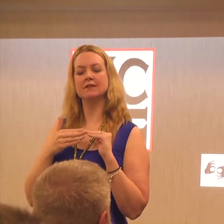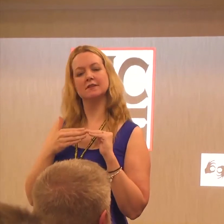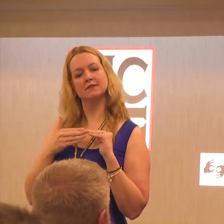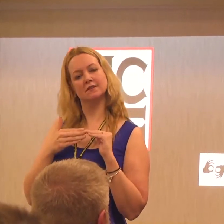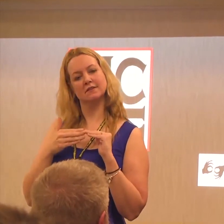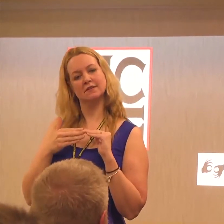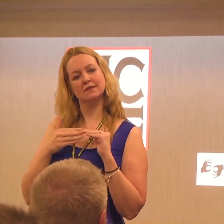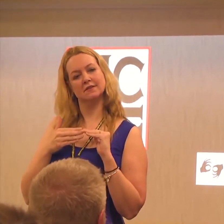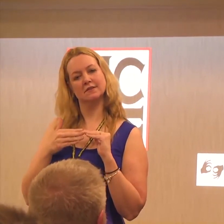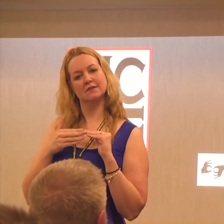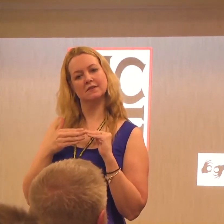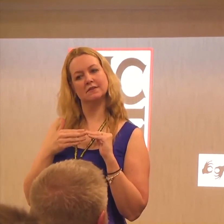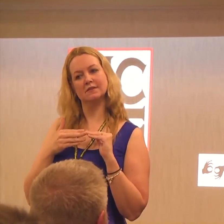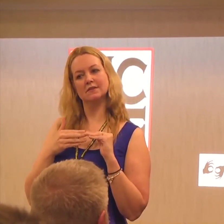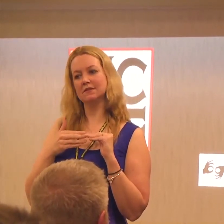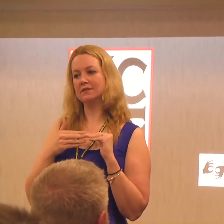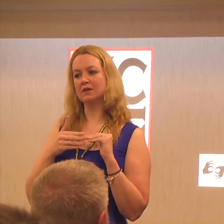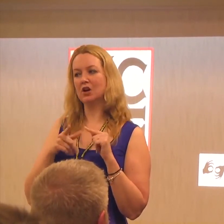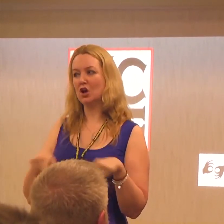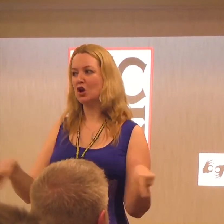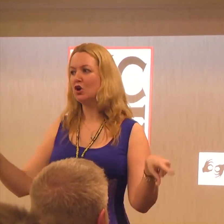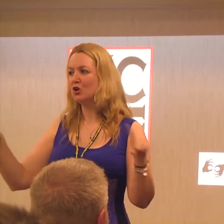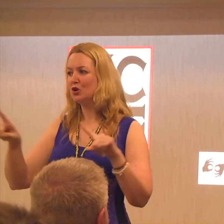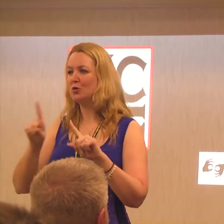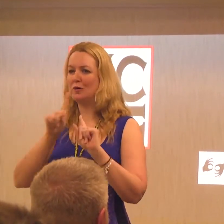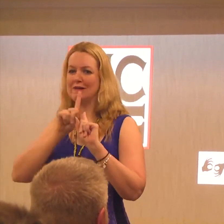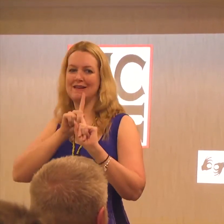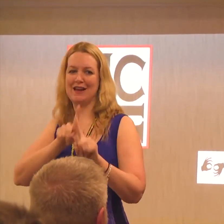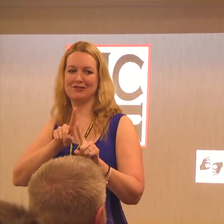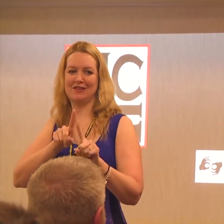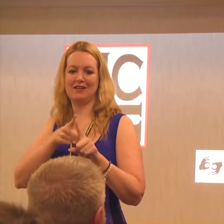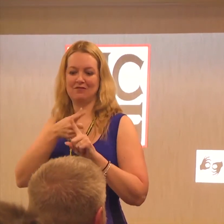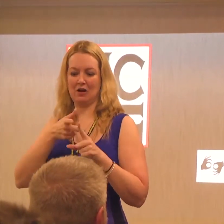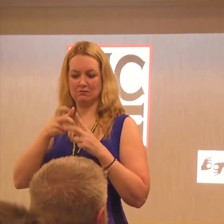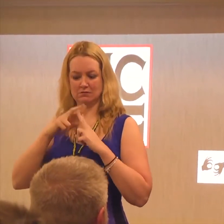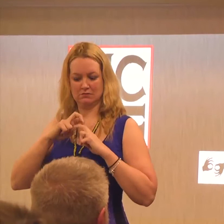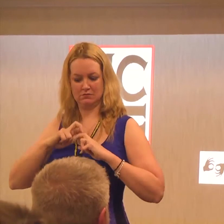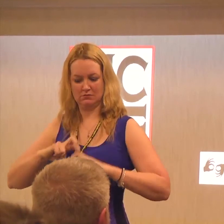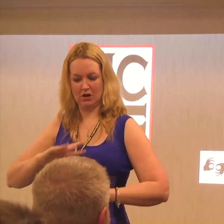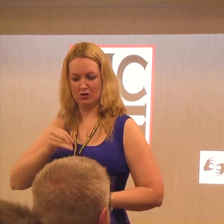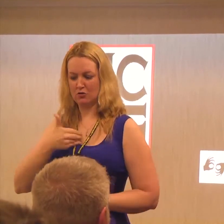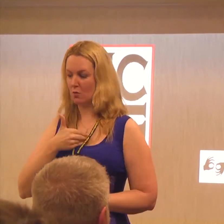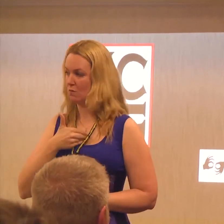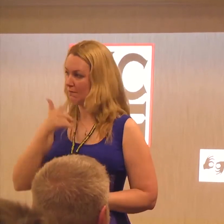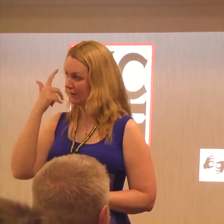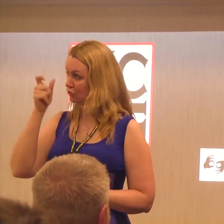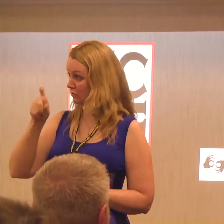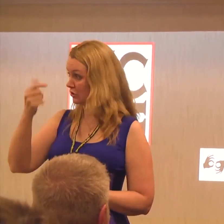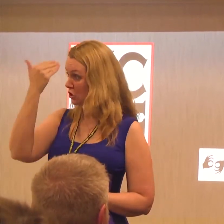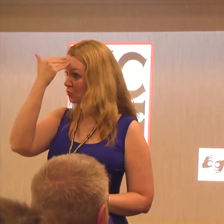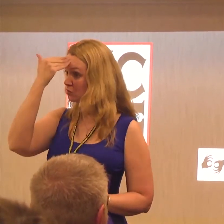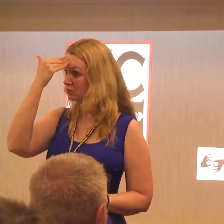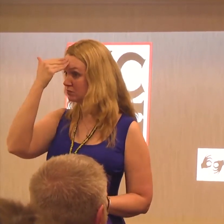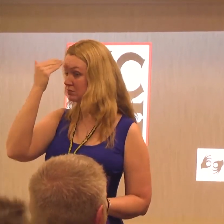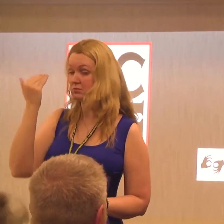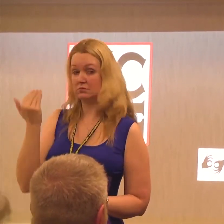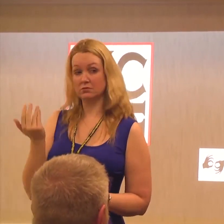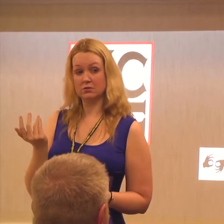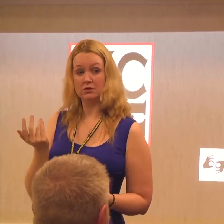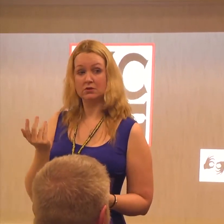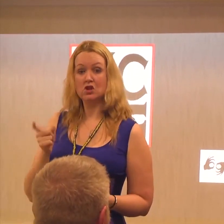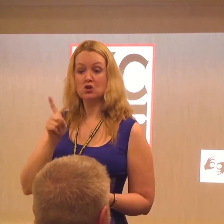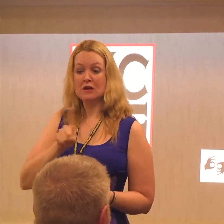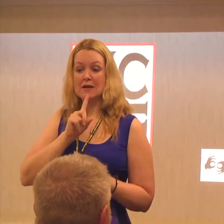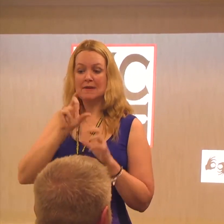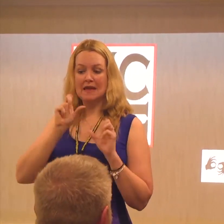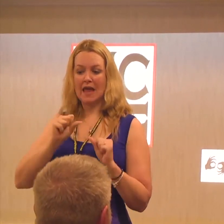Only you can come up with the answer to the questions. Please do some soul searching, because you need to know it. You need to be